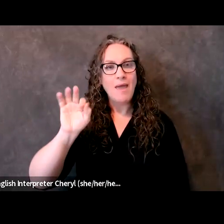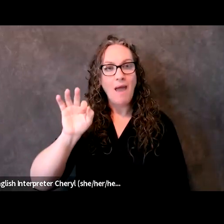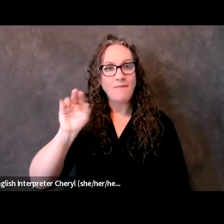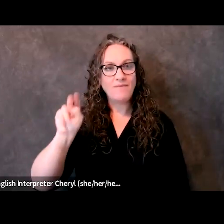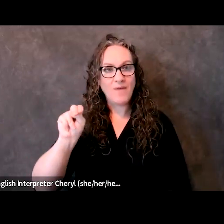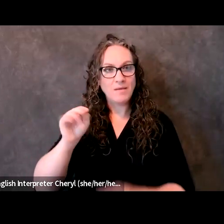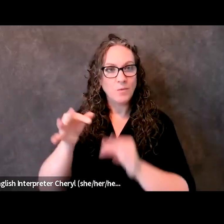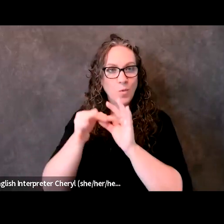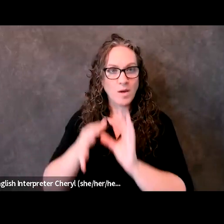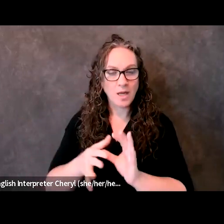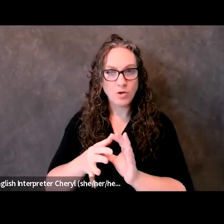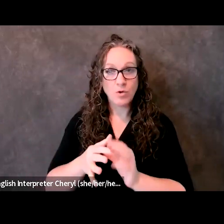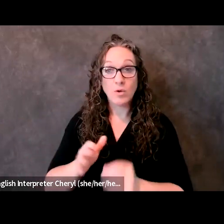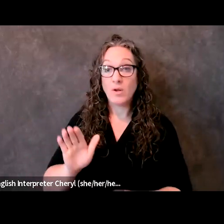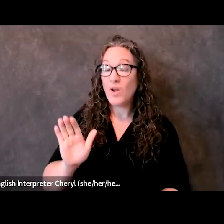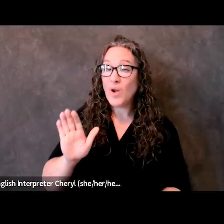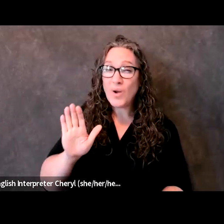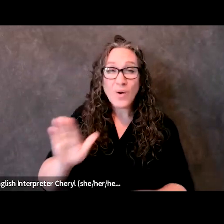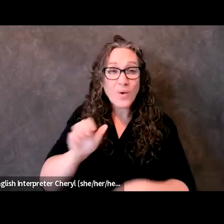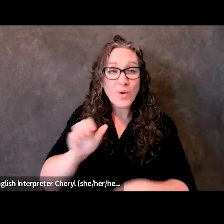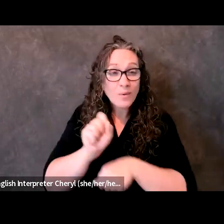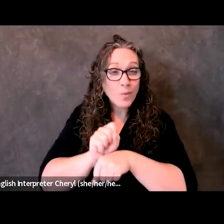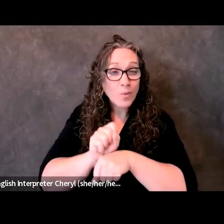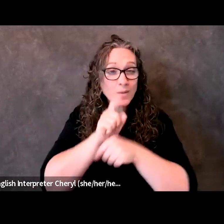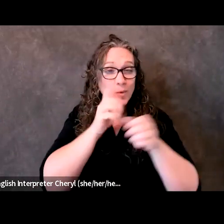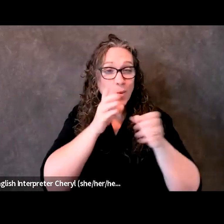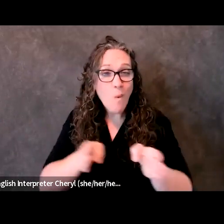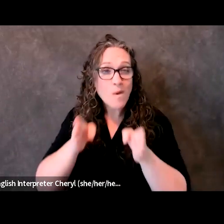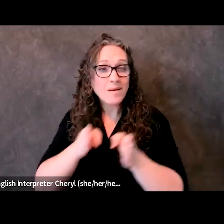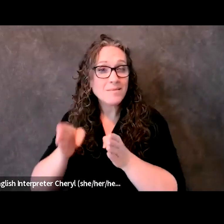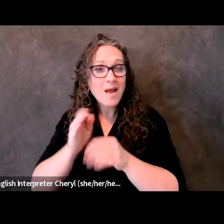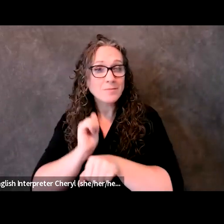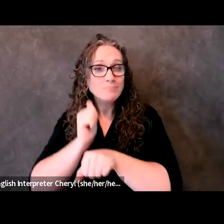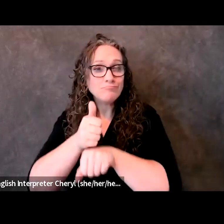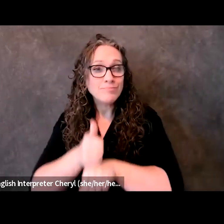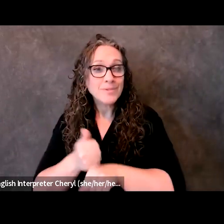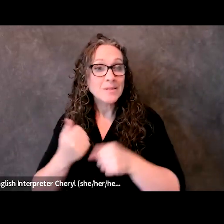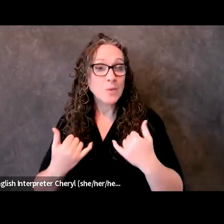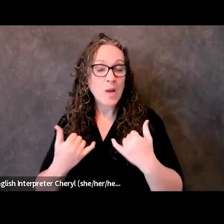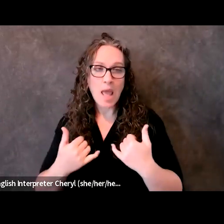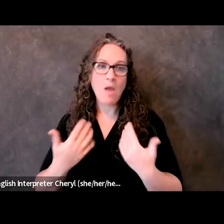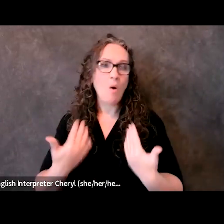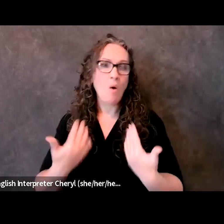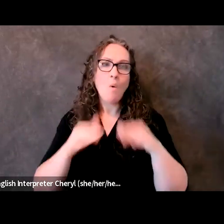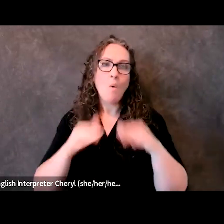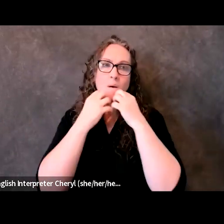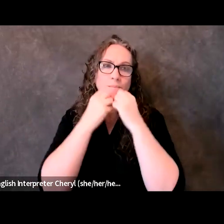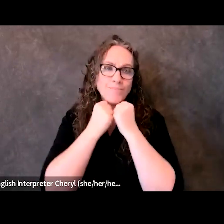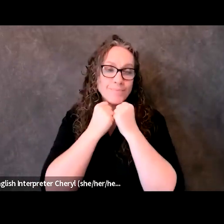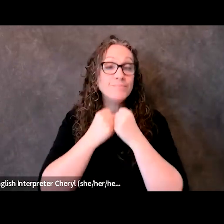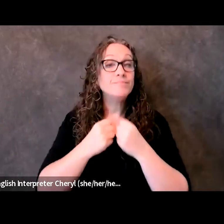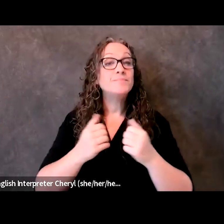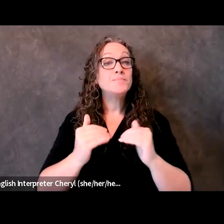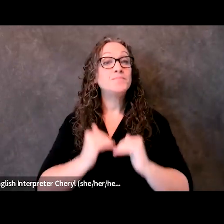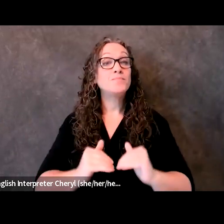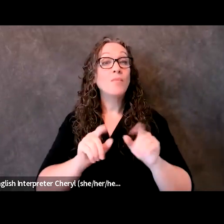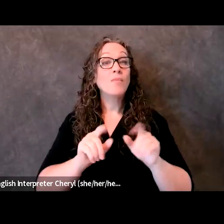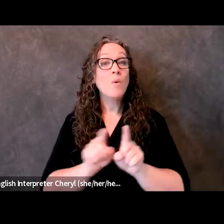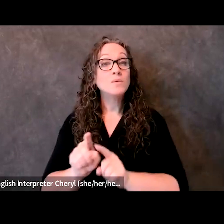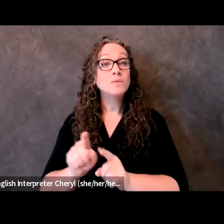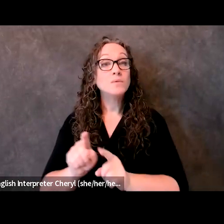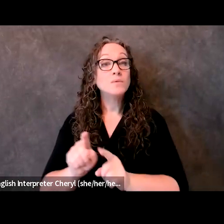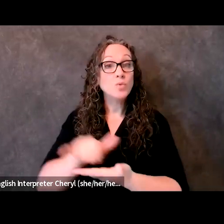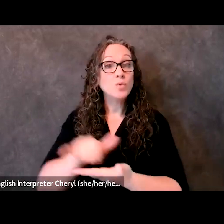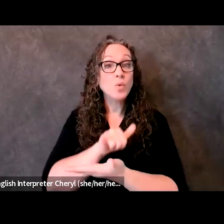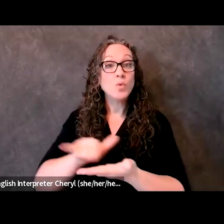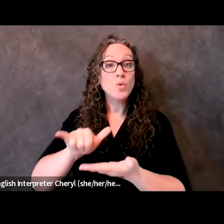and partnership organizing the event have been invaluable. New York University,